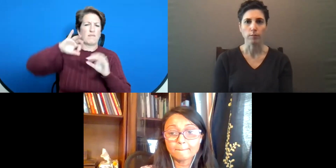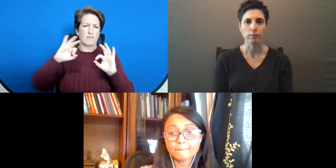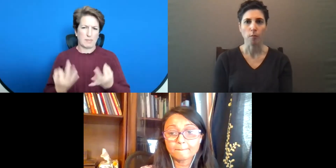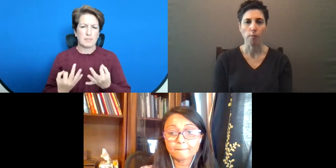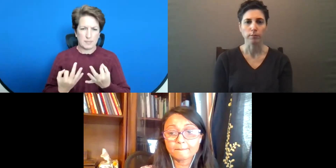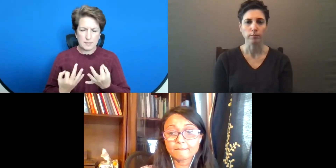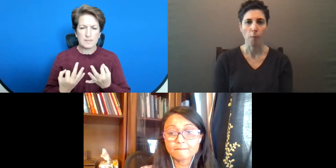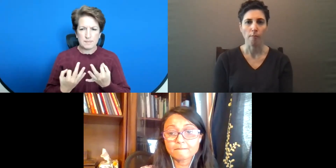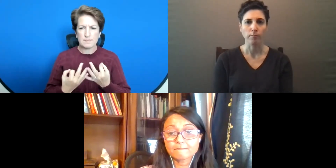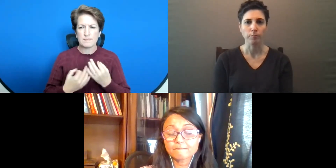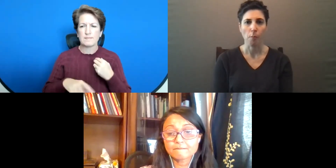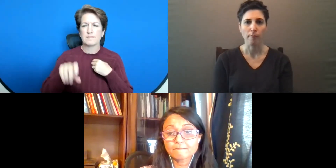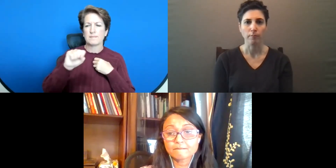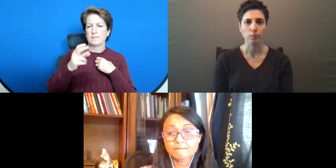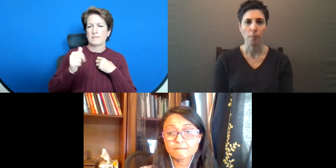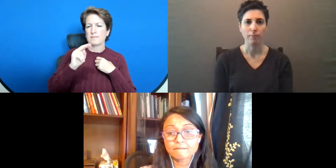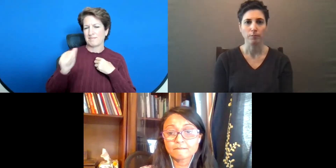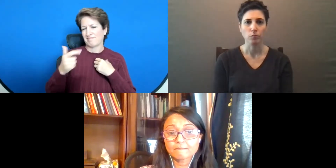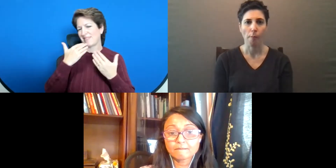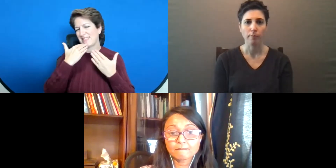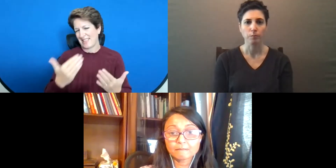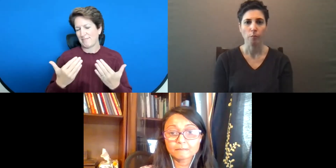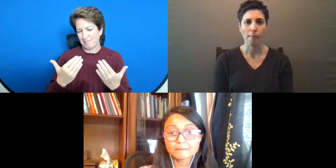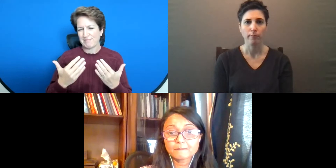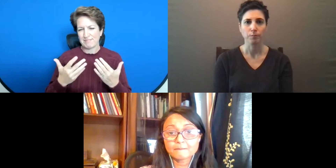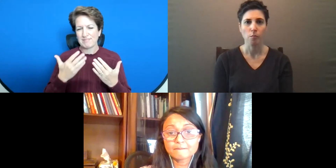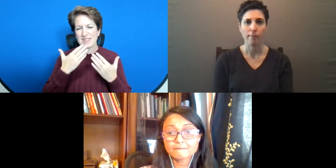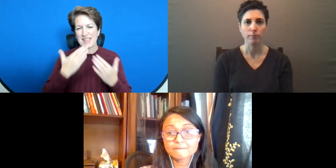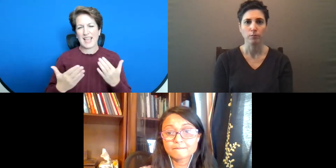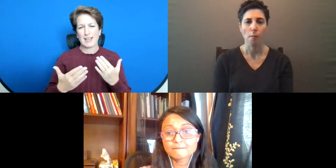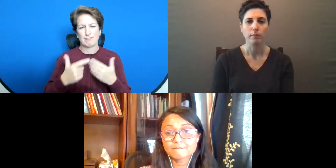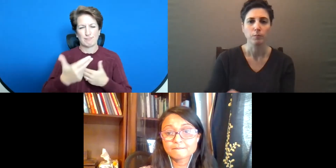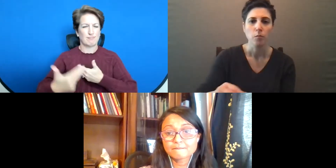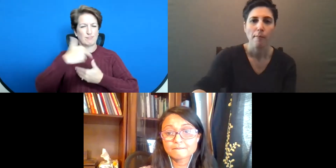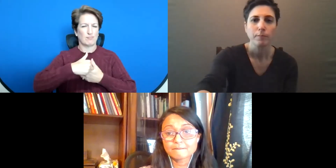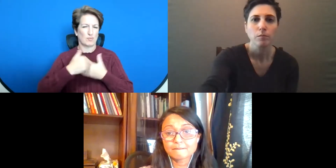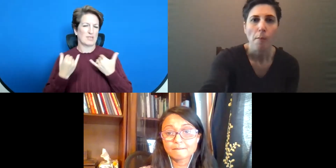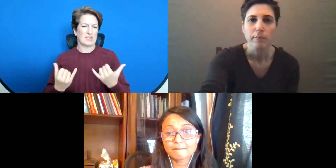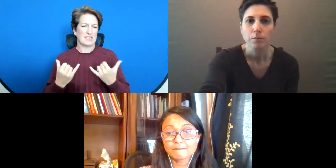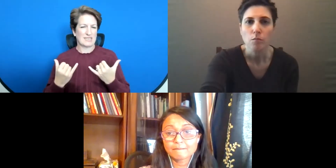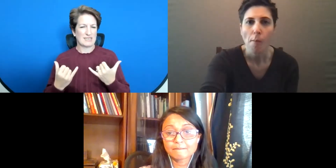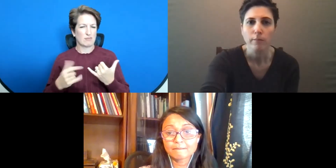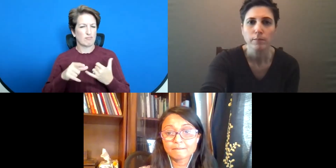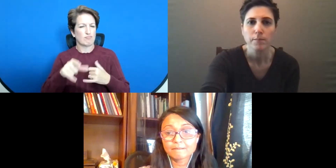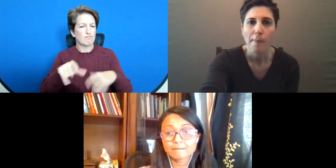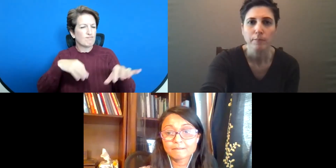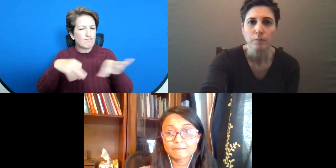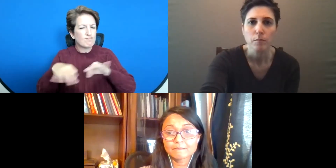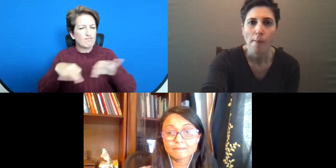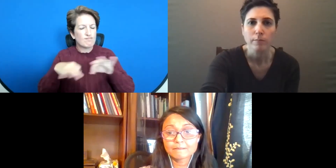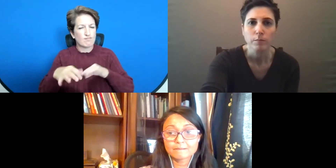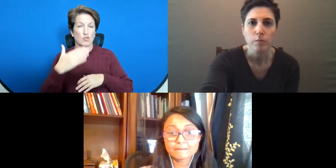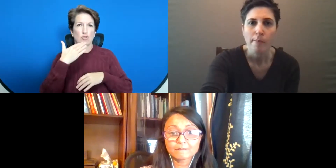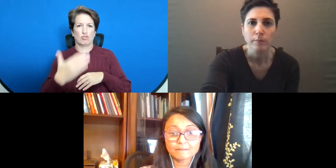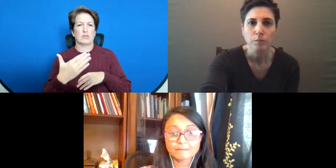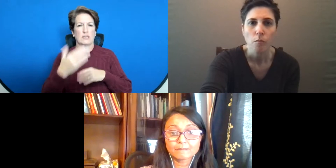Thank you so much for that. We really appreciate you being with us today and providing all of this incredible